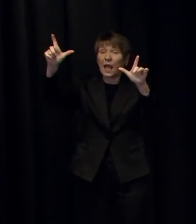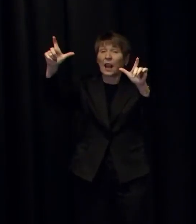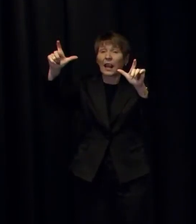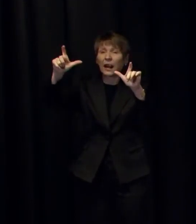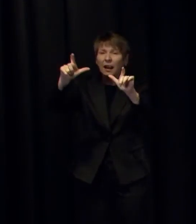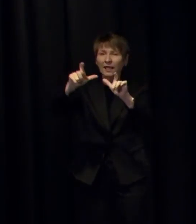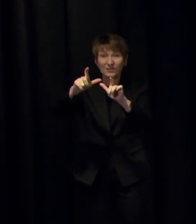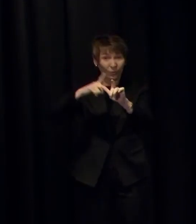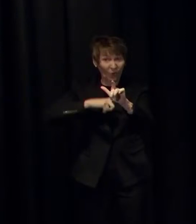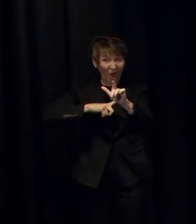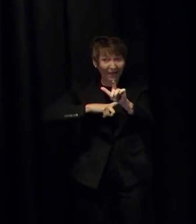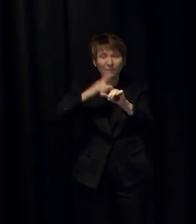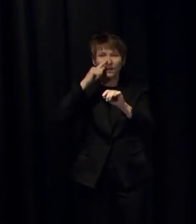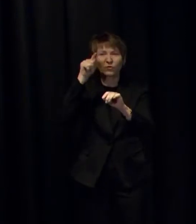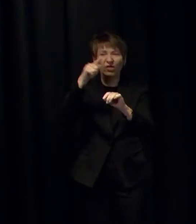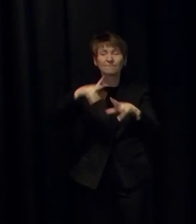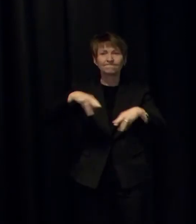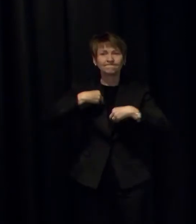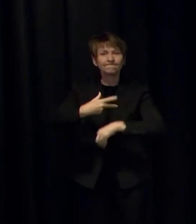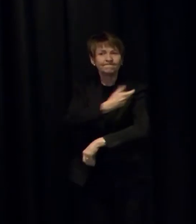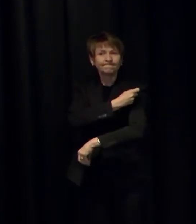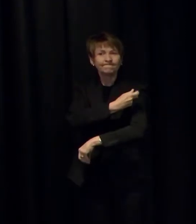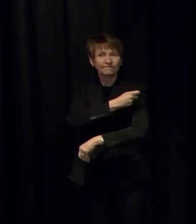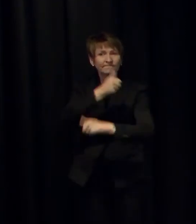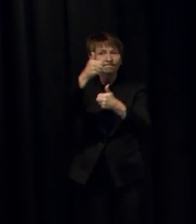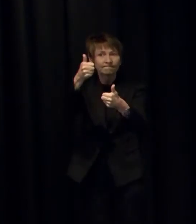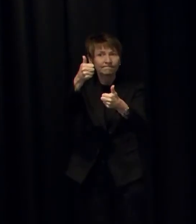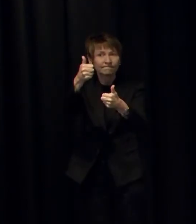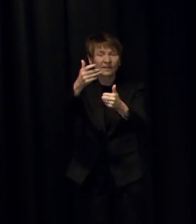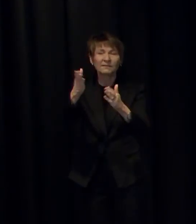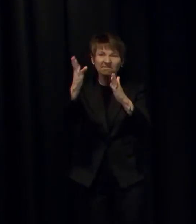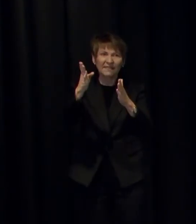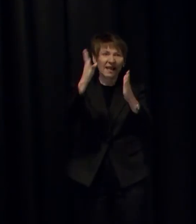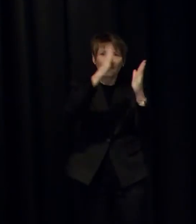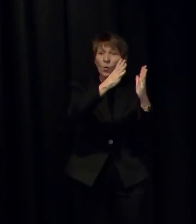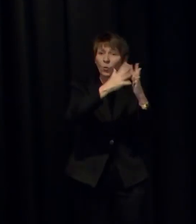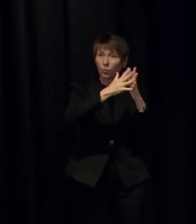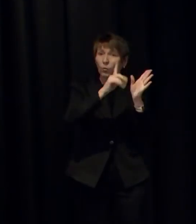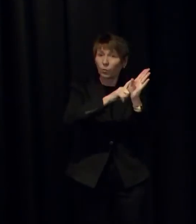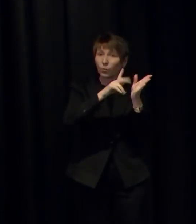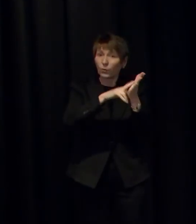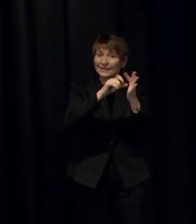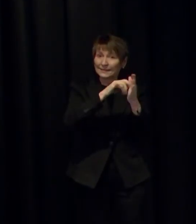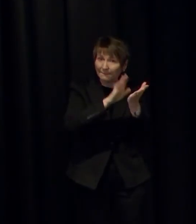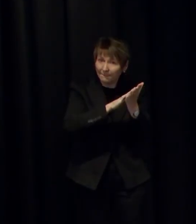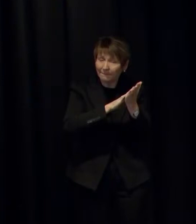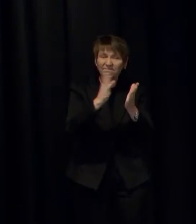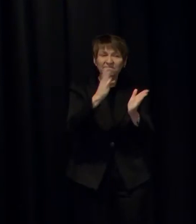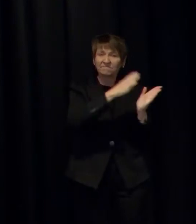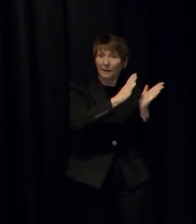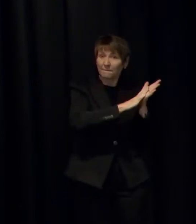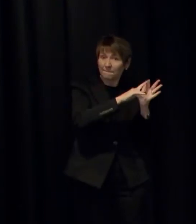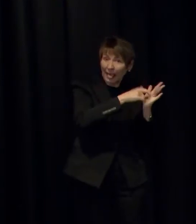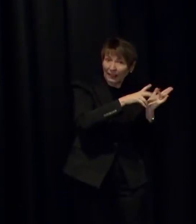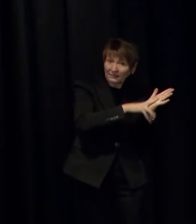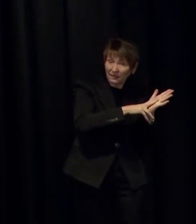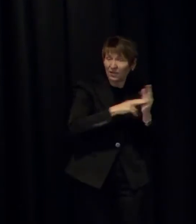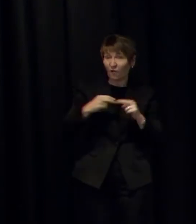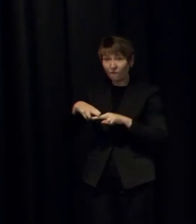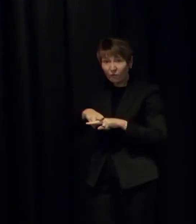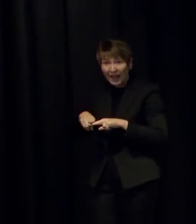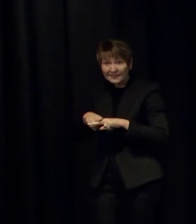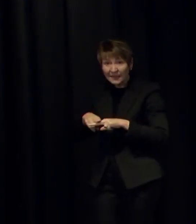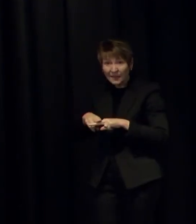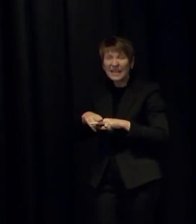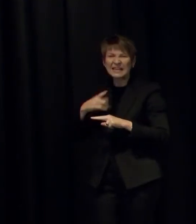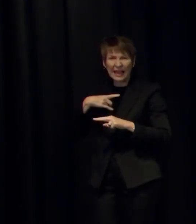first dose coverage. They'll soon be joined by Melton and Frankston and many others. We've got 19 community and neighbourhood